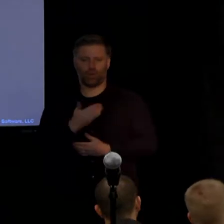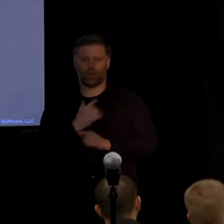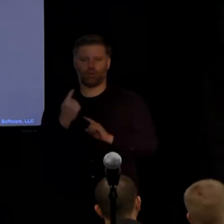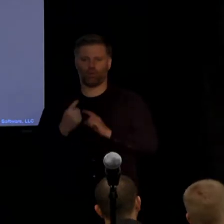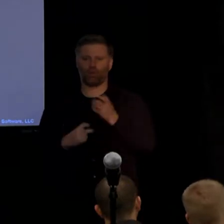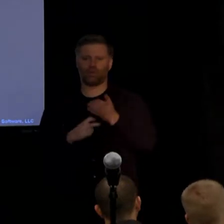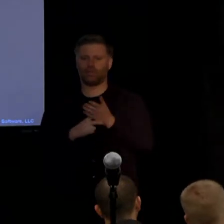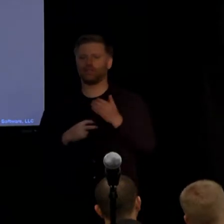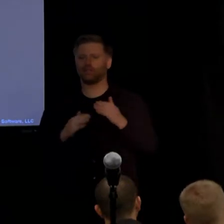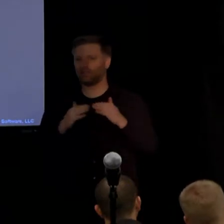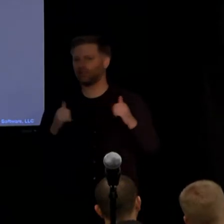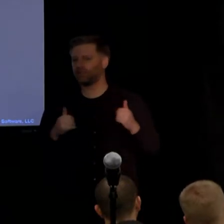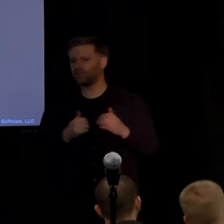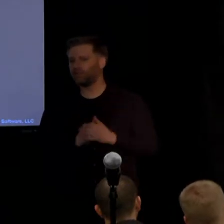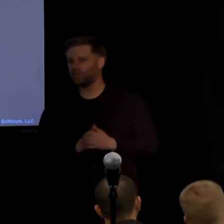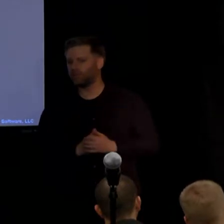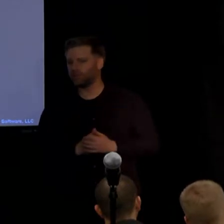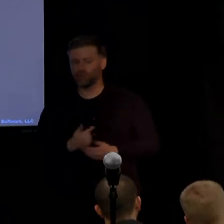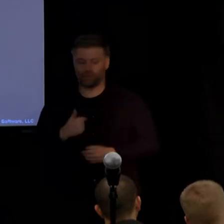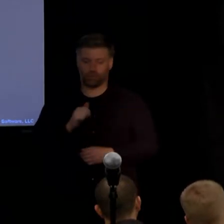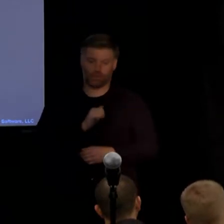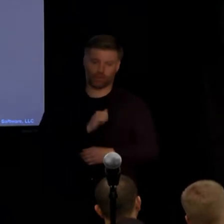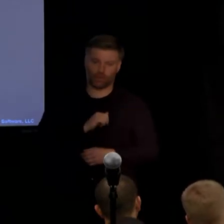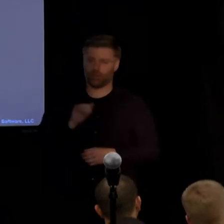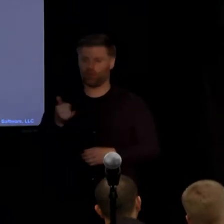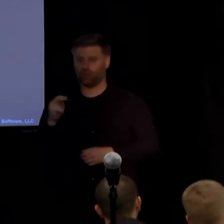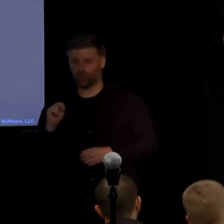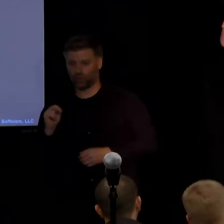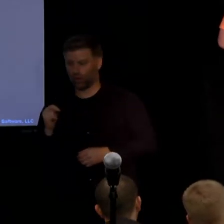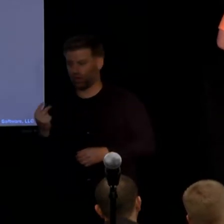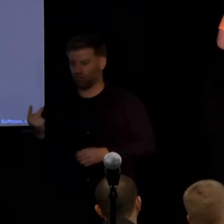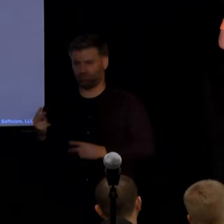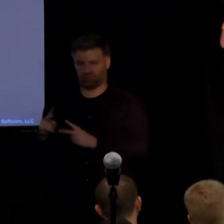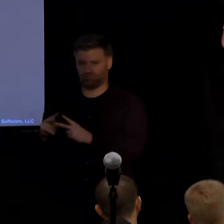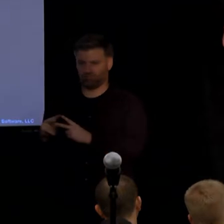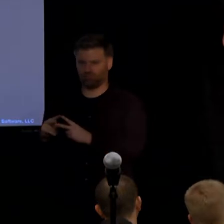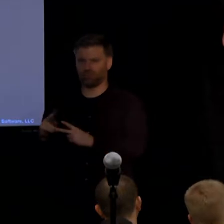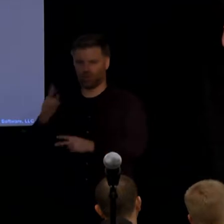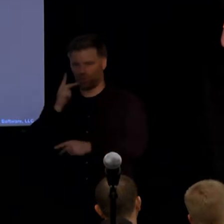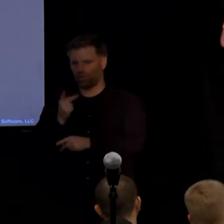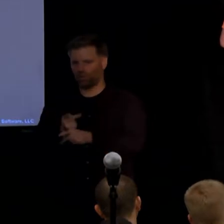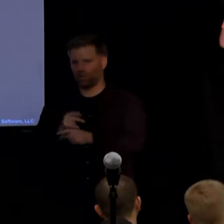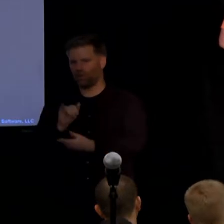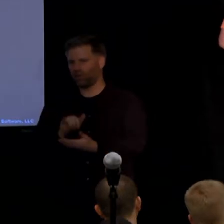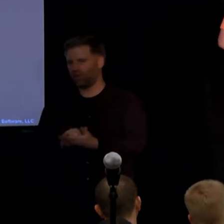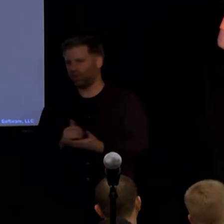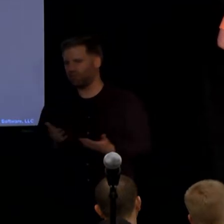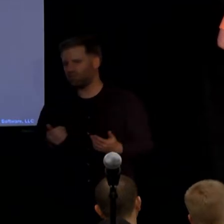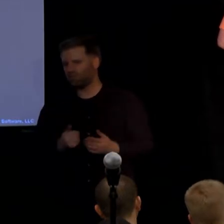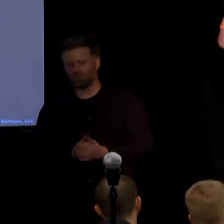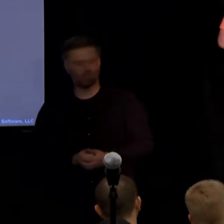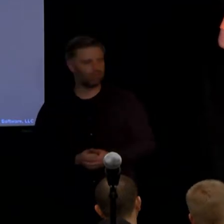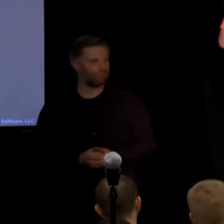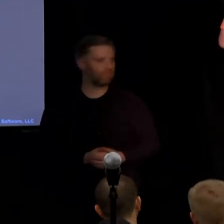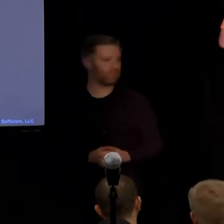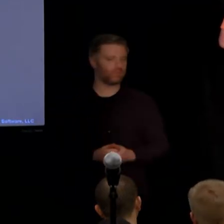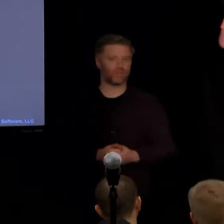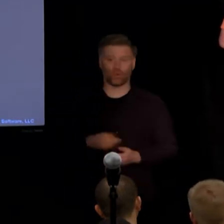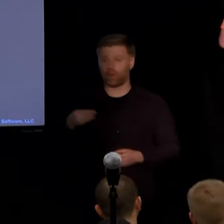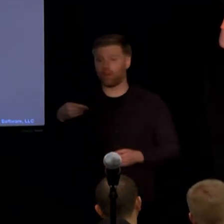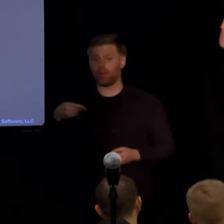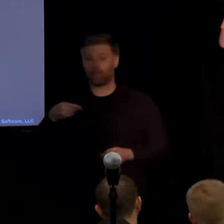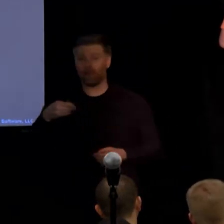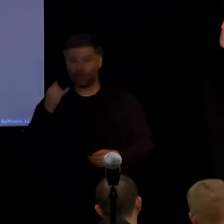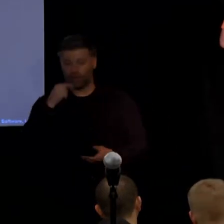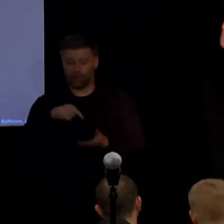ticket system. And me and John, one of us, usually take care of that. Paid apps, there's a paid